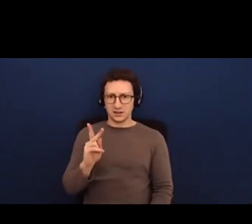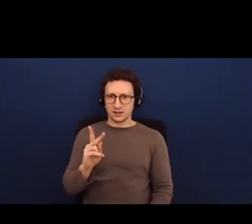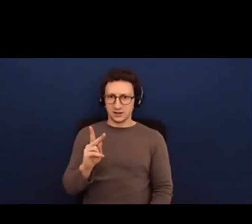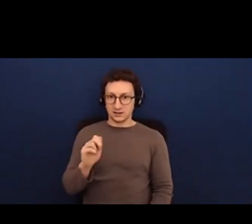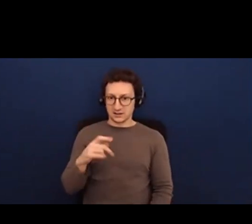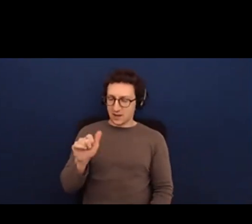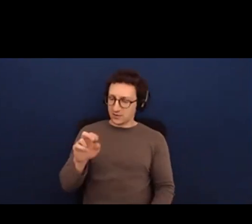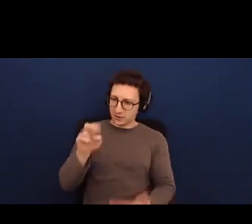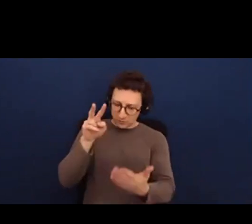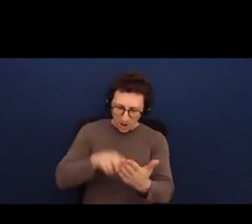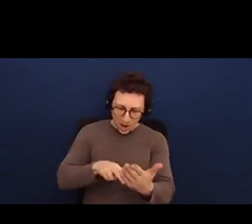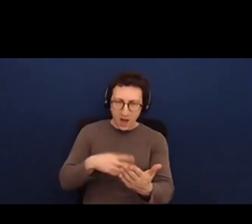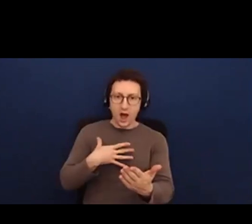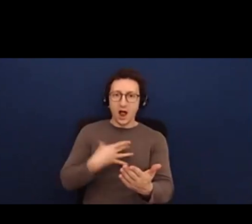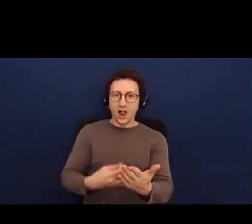he eventually